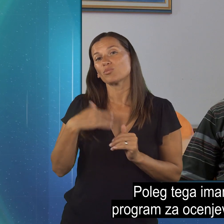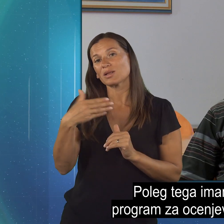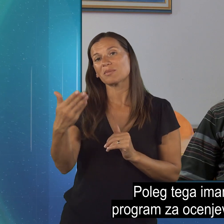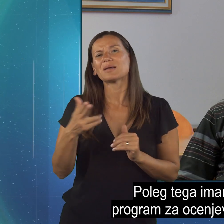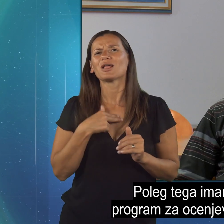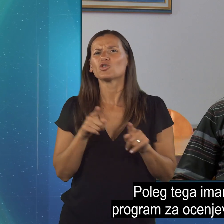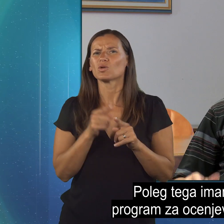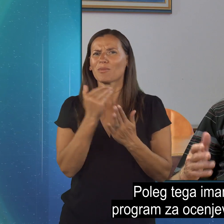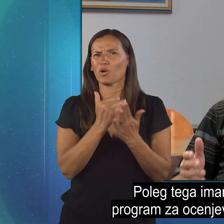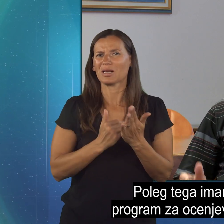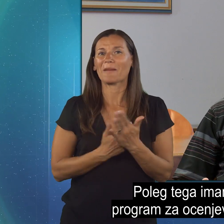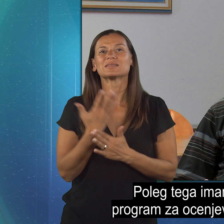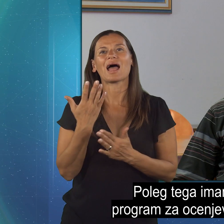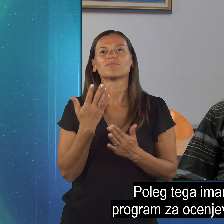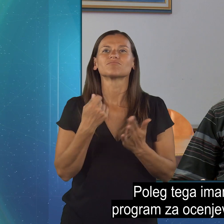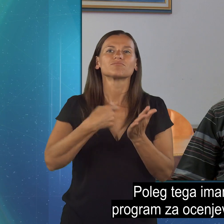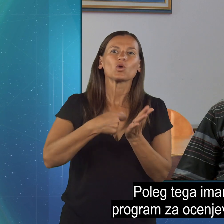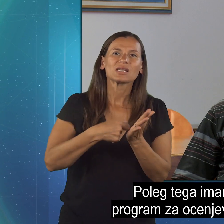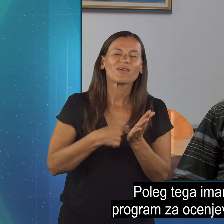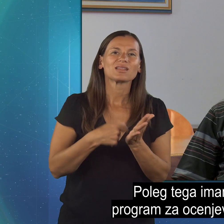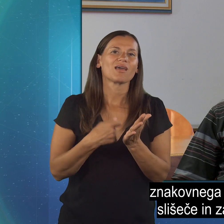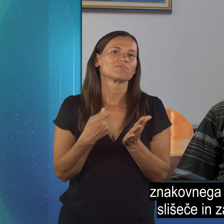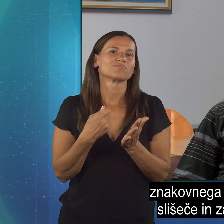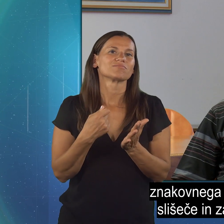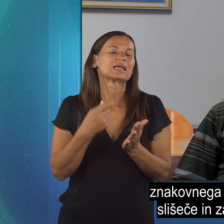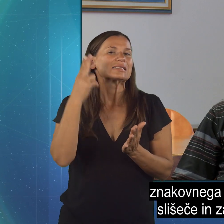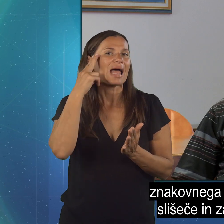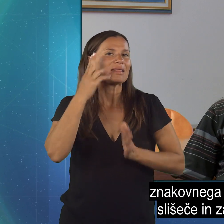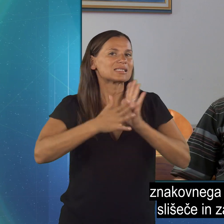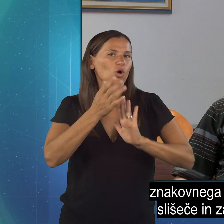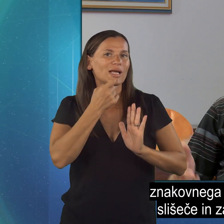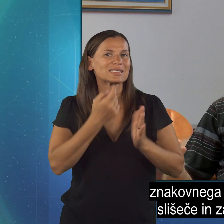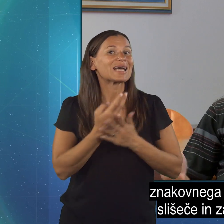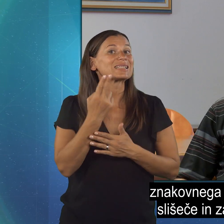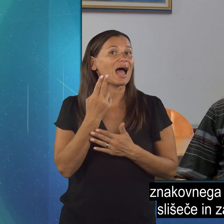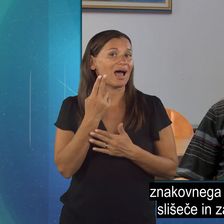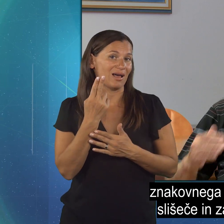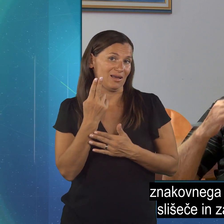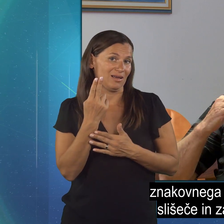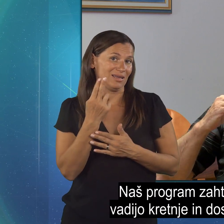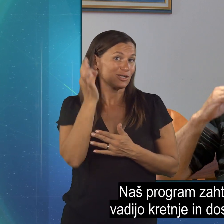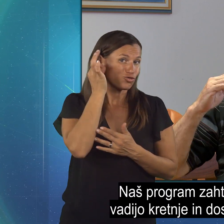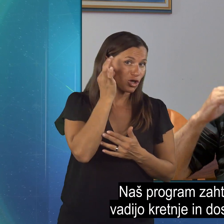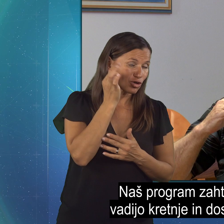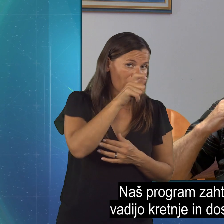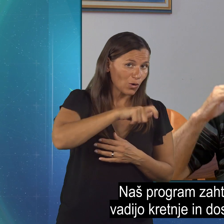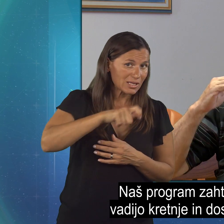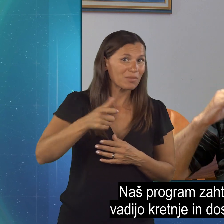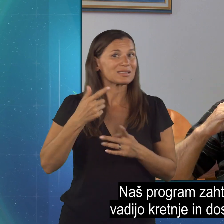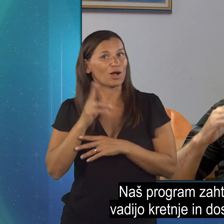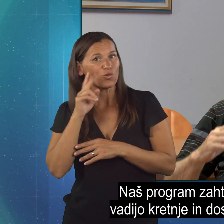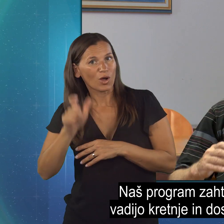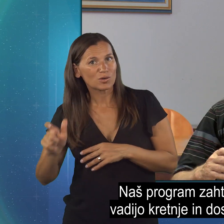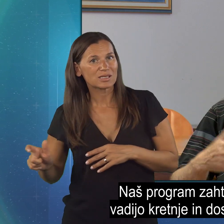a program to evaluate sign language skills for hearing people and for deaf people. So